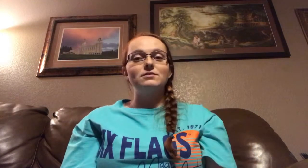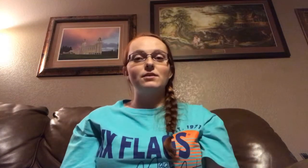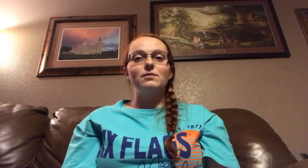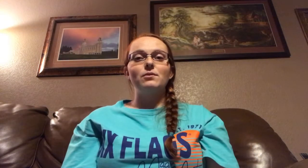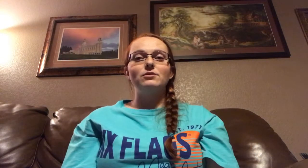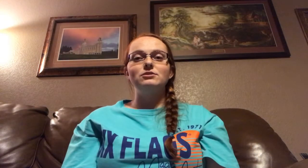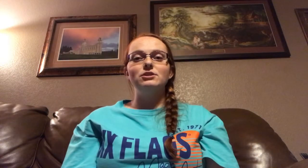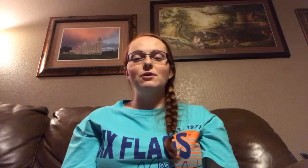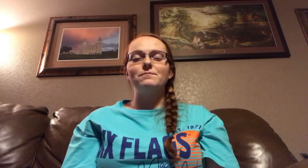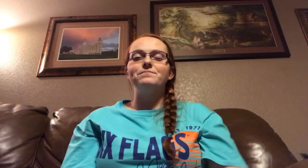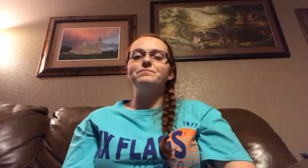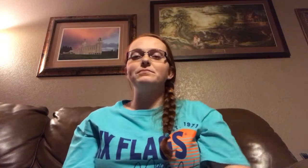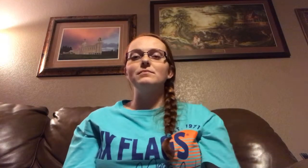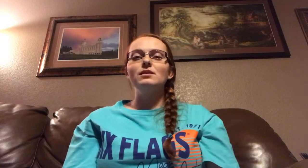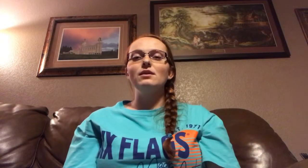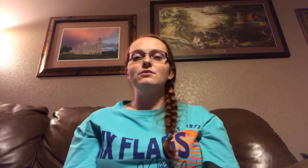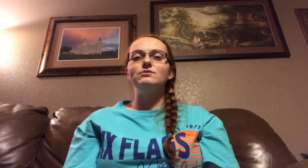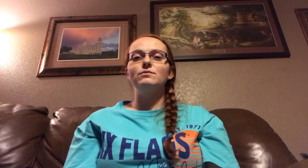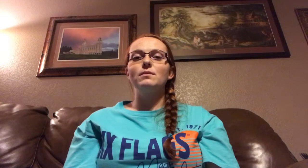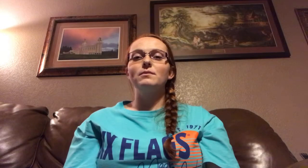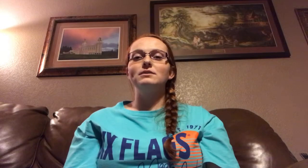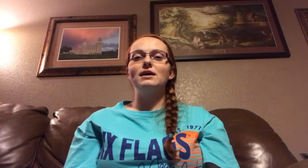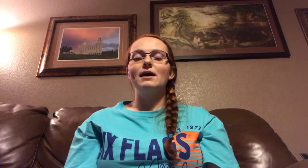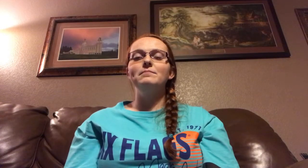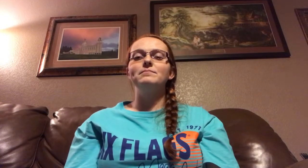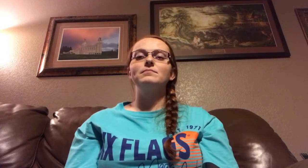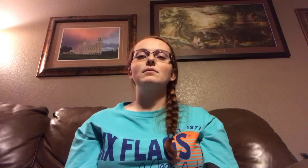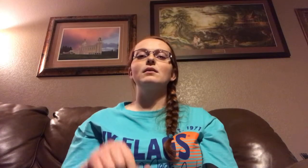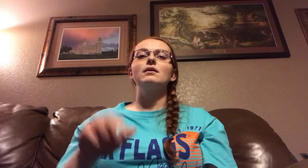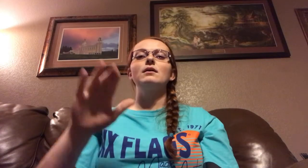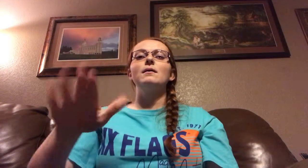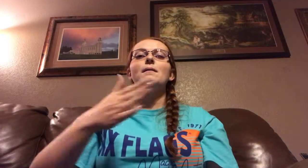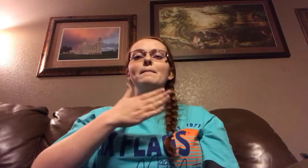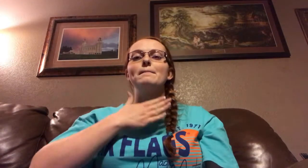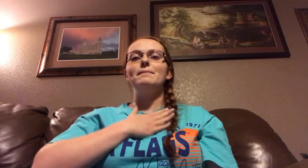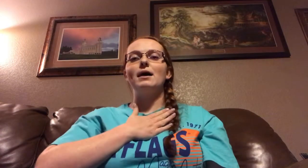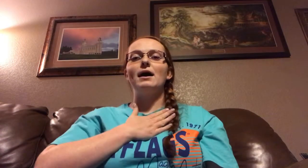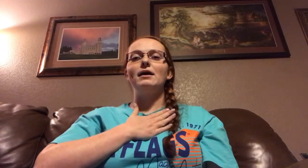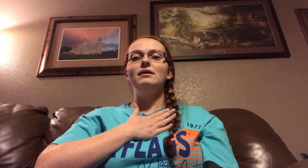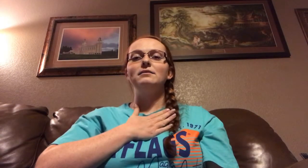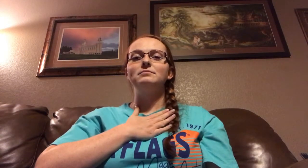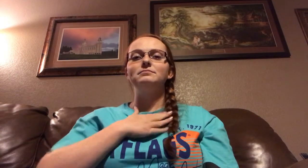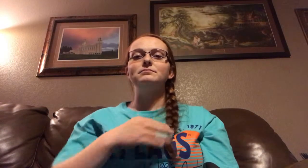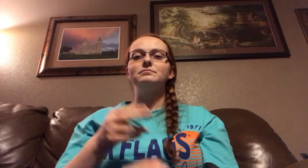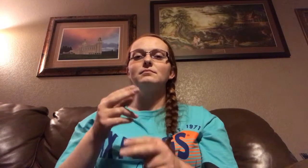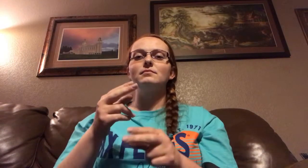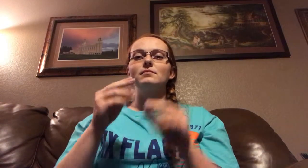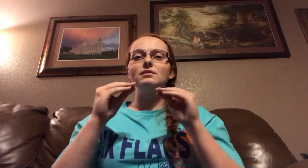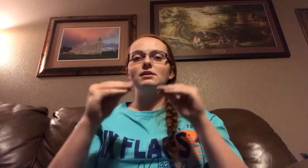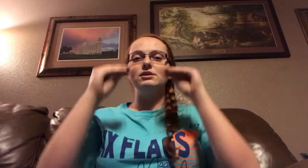very important to know. So one more time. My